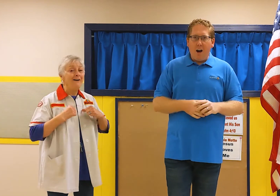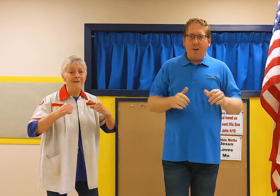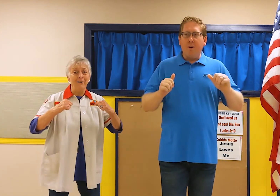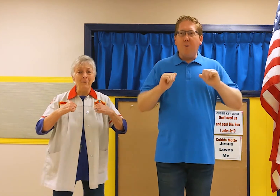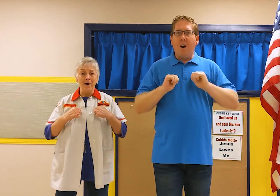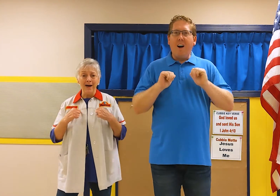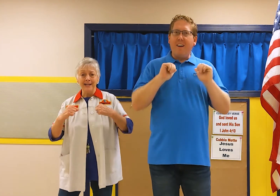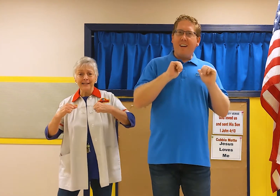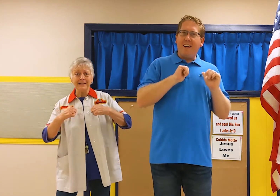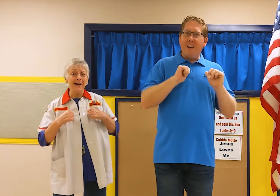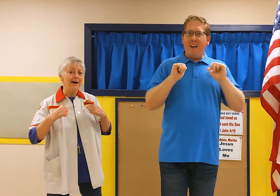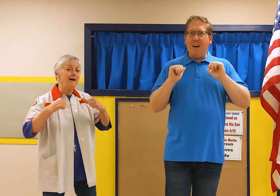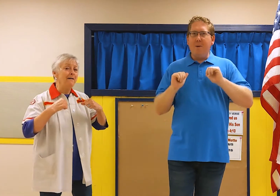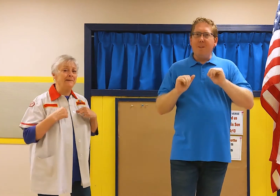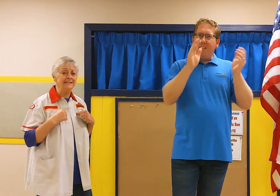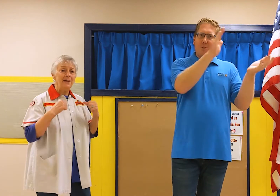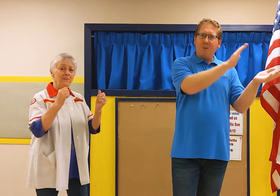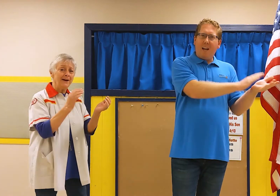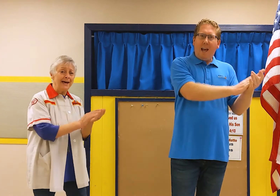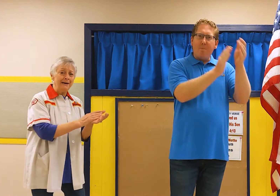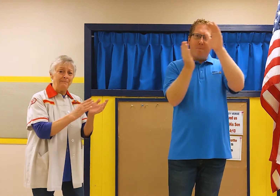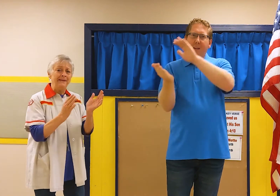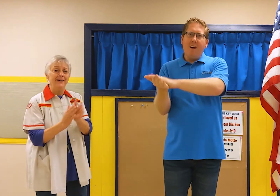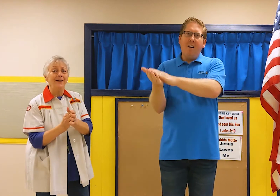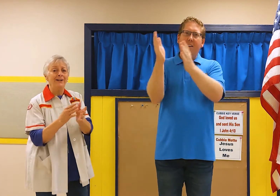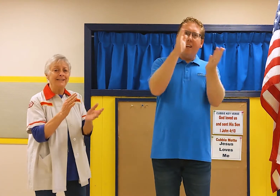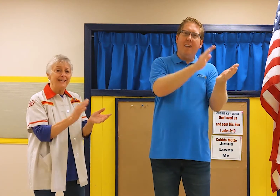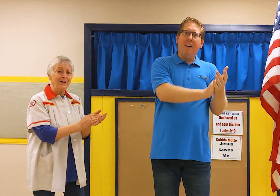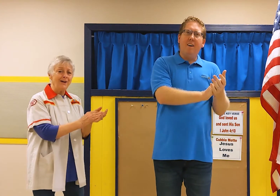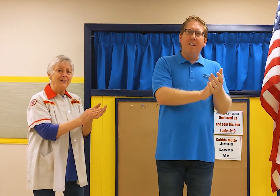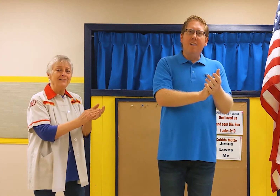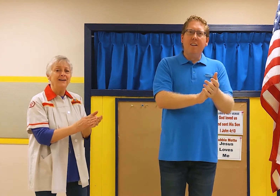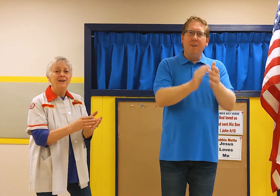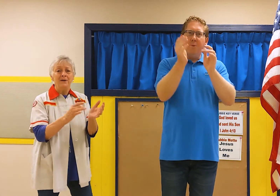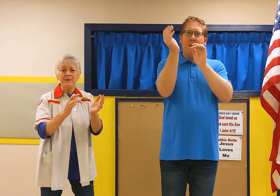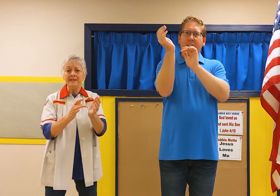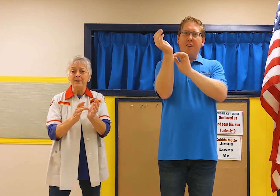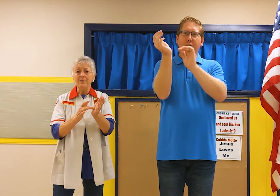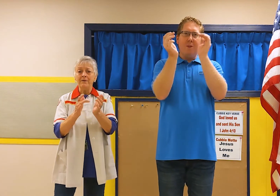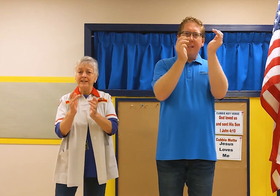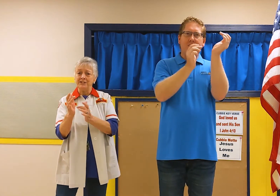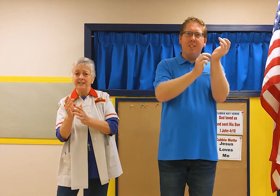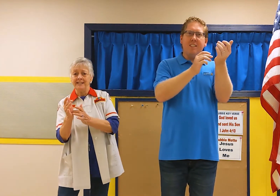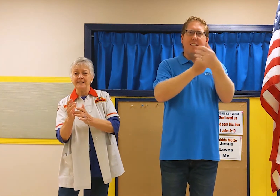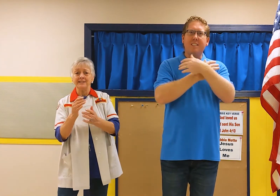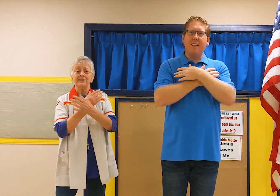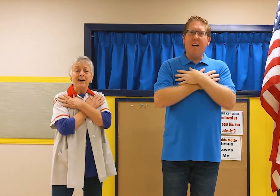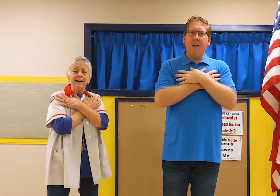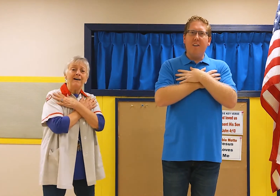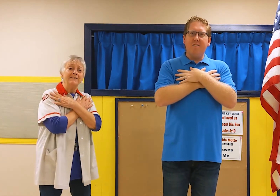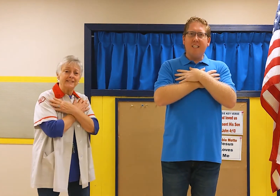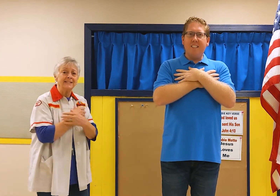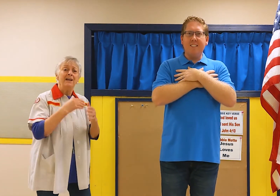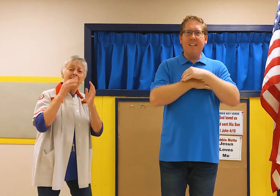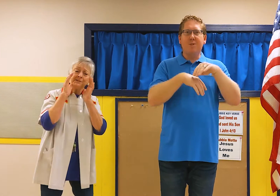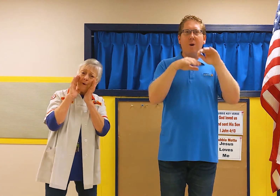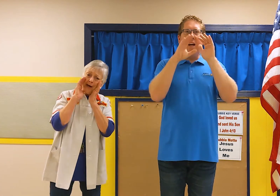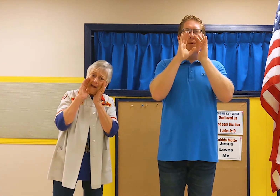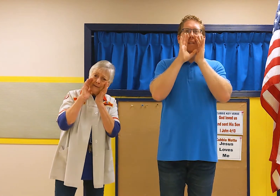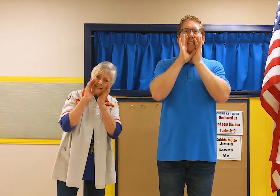We are Awana Cubbies, we're happy all day long. We know that Jesus loves us, that's why we